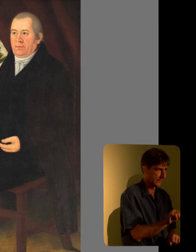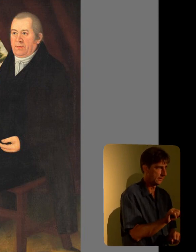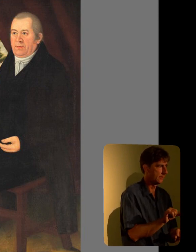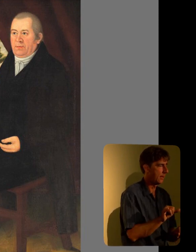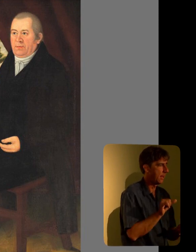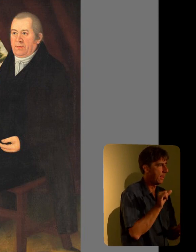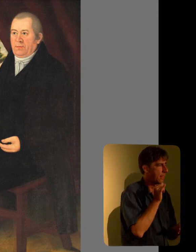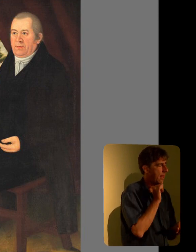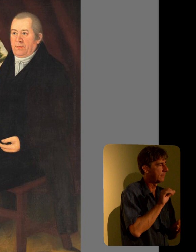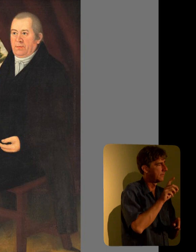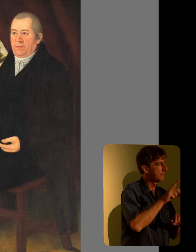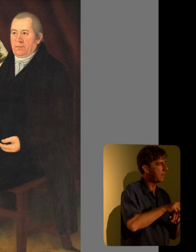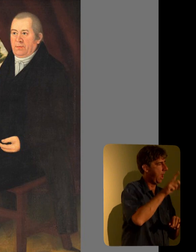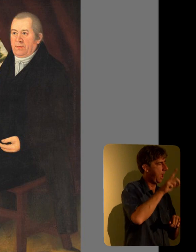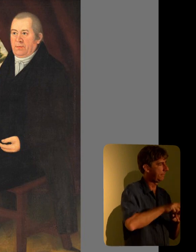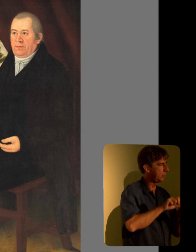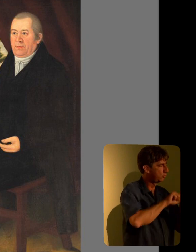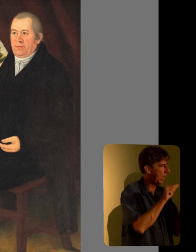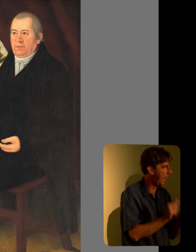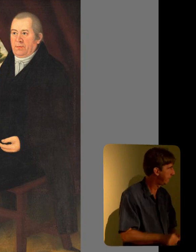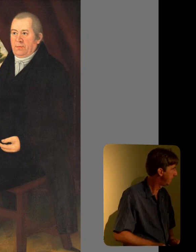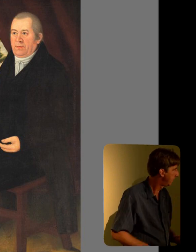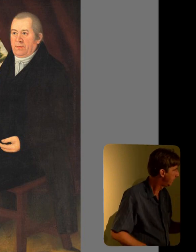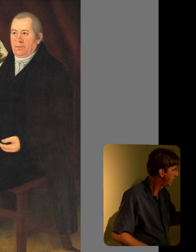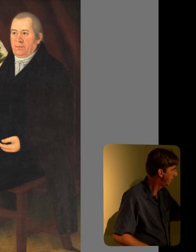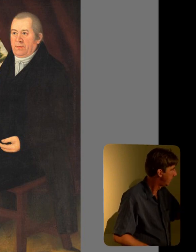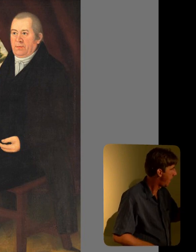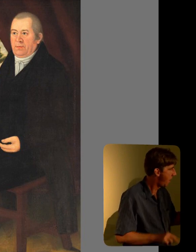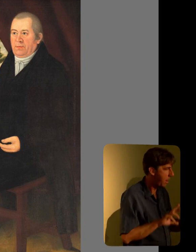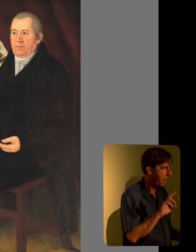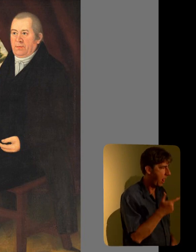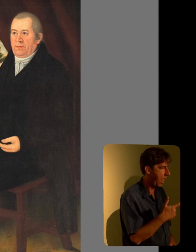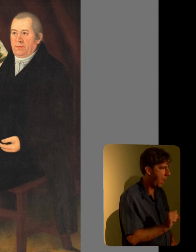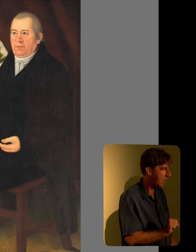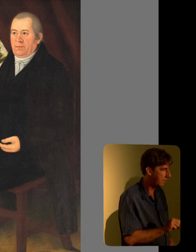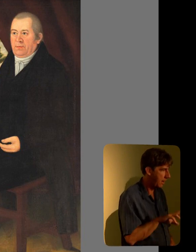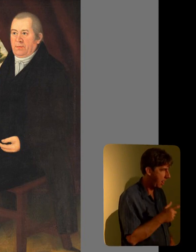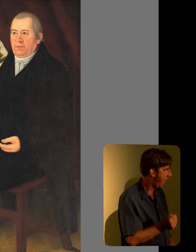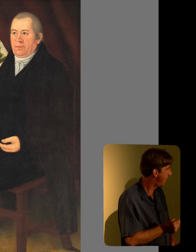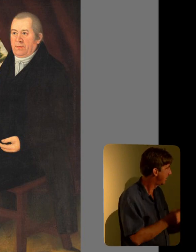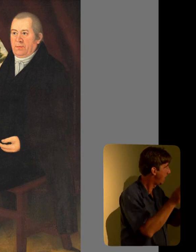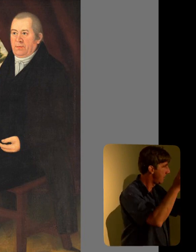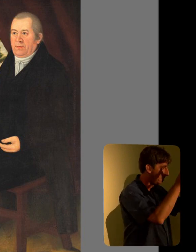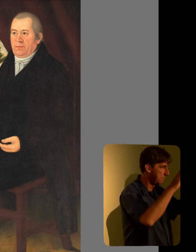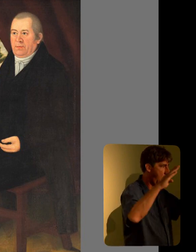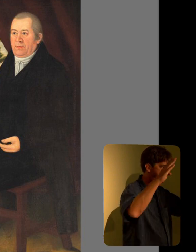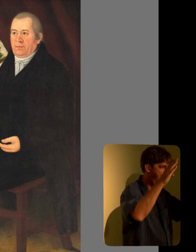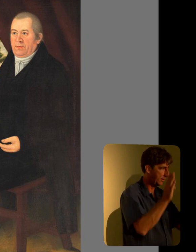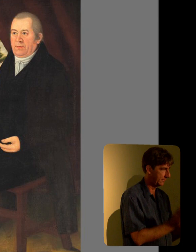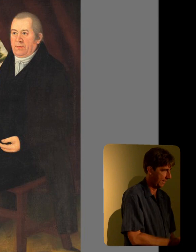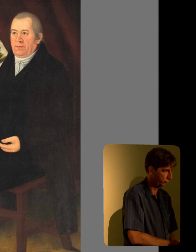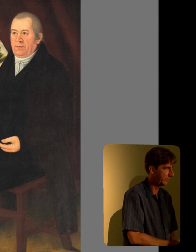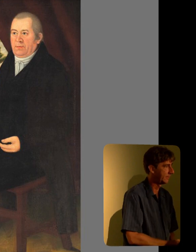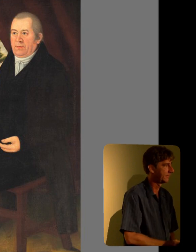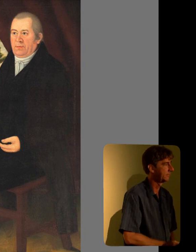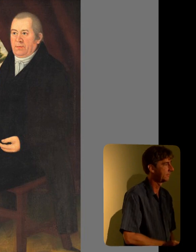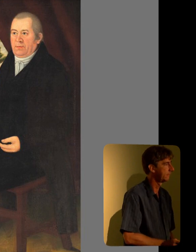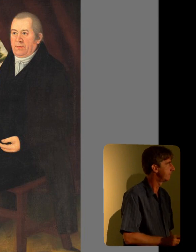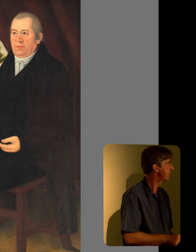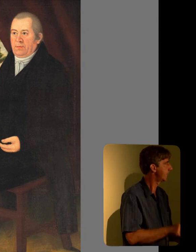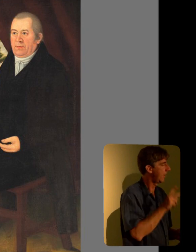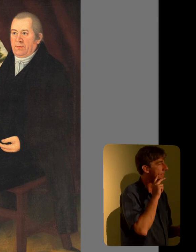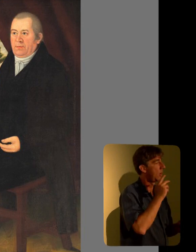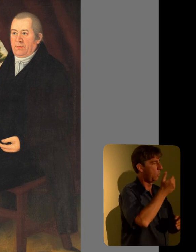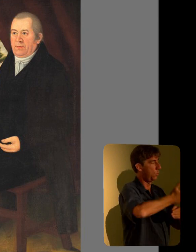by Dr. Brewster's legs and the parting draperies up above, and the view out the window with